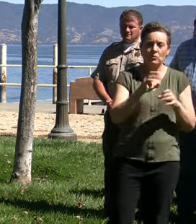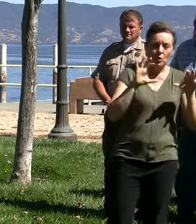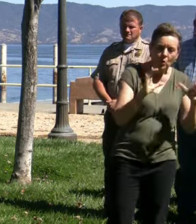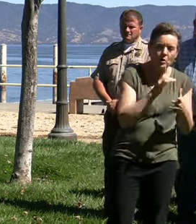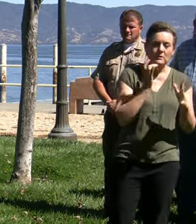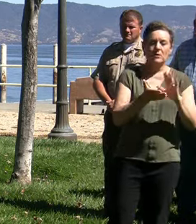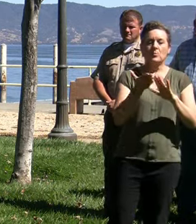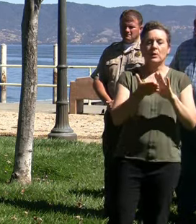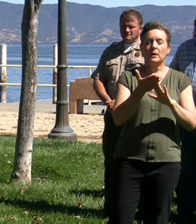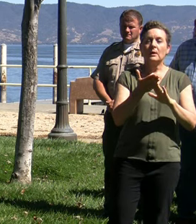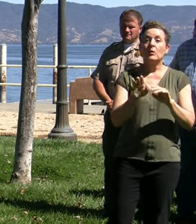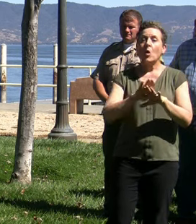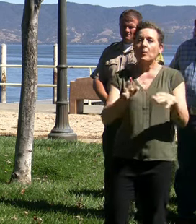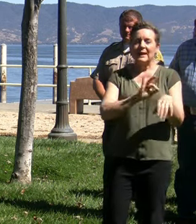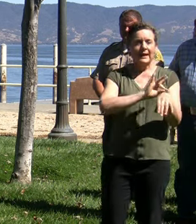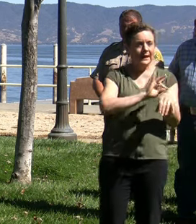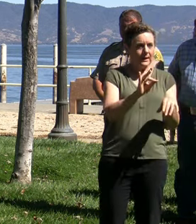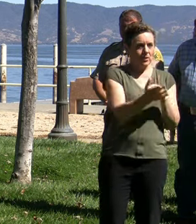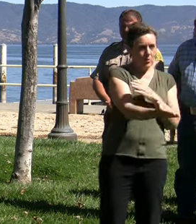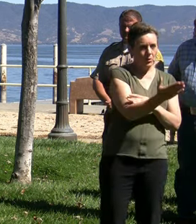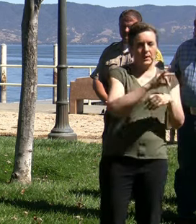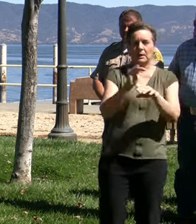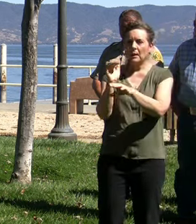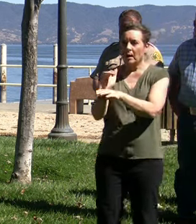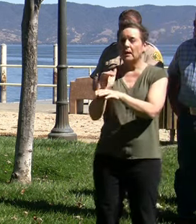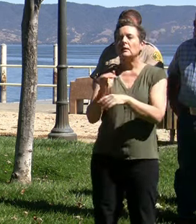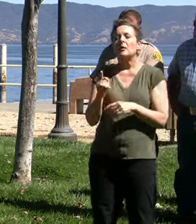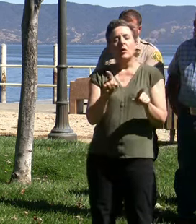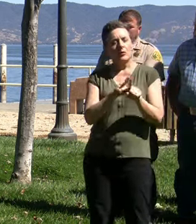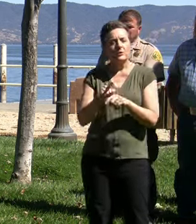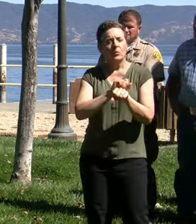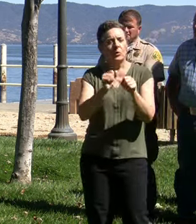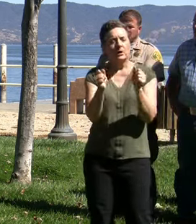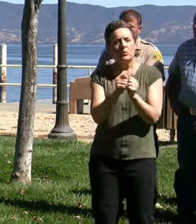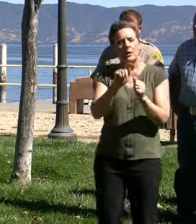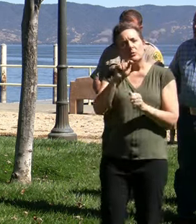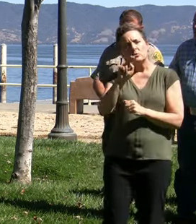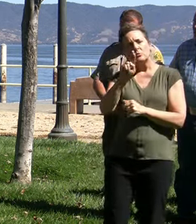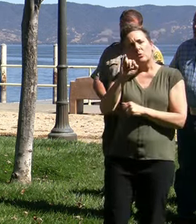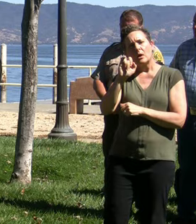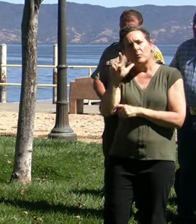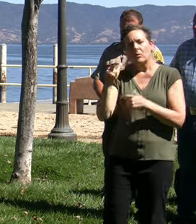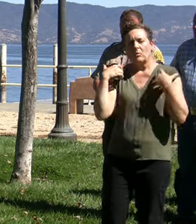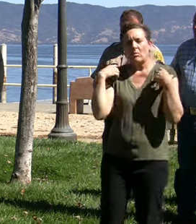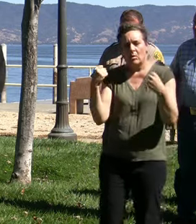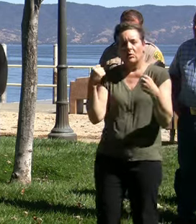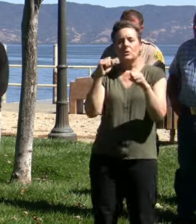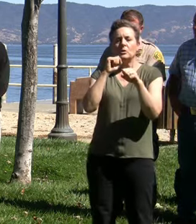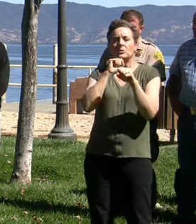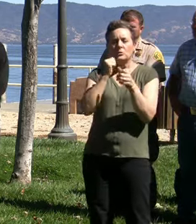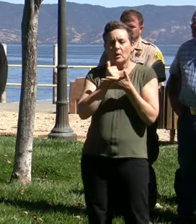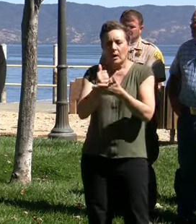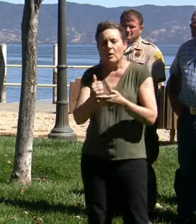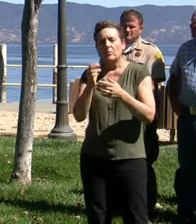are from 8 a.m. to 8 p.m. They also are coordinating with tribal health to meet the needs of the tribal